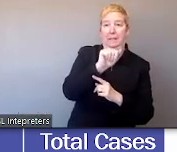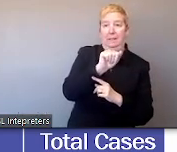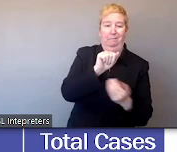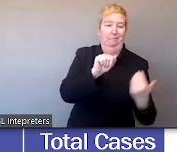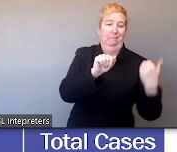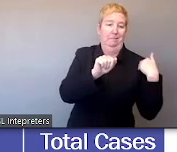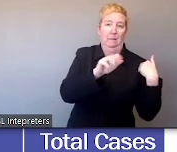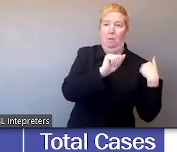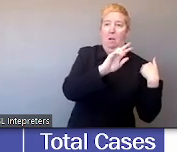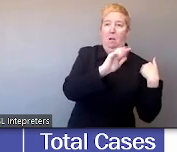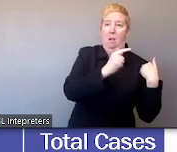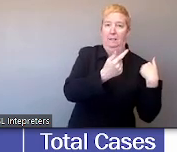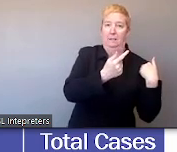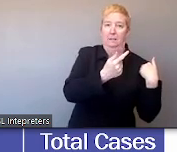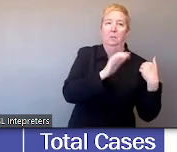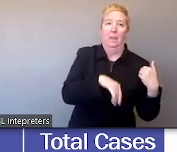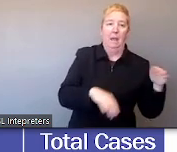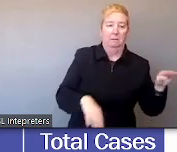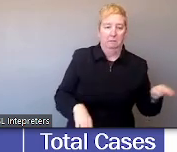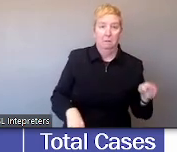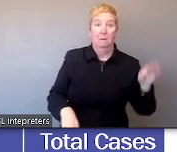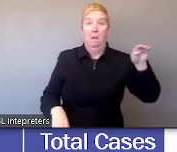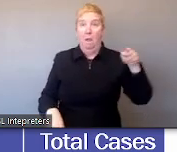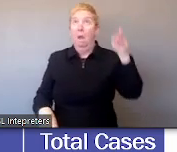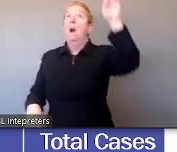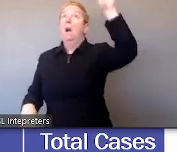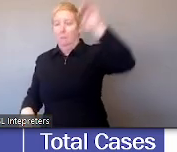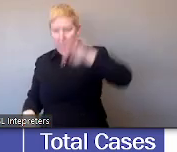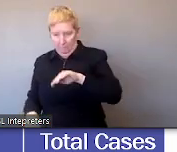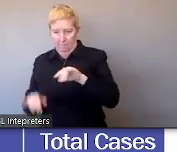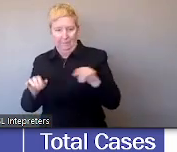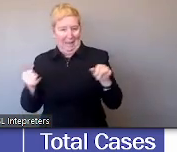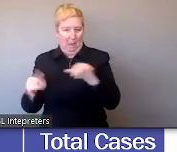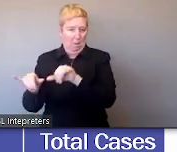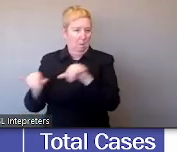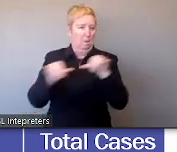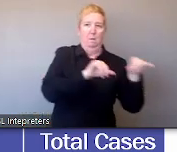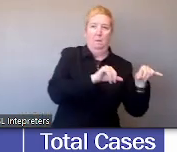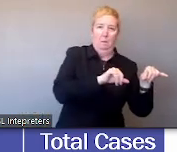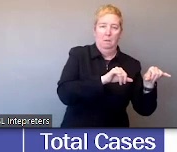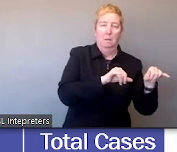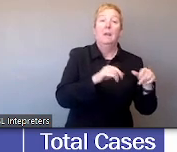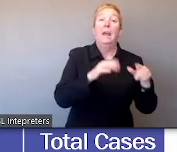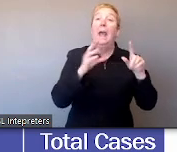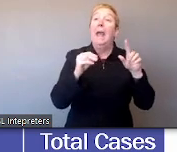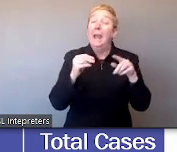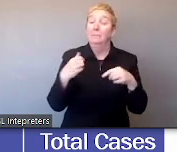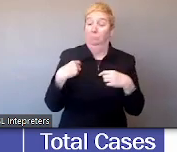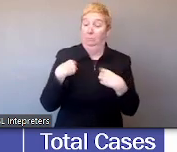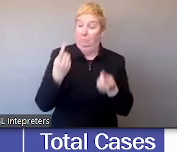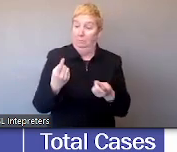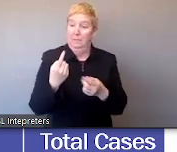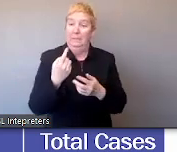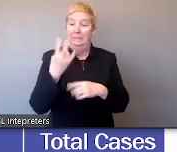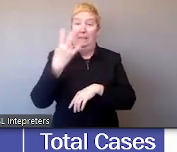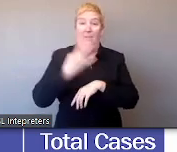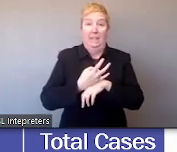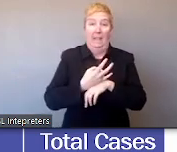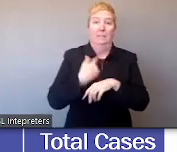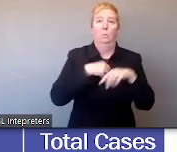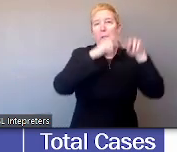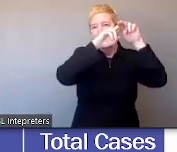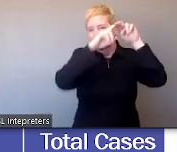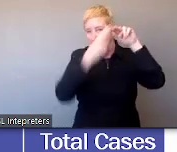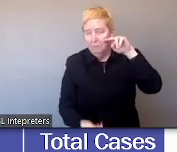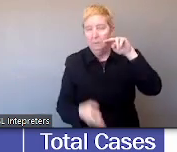right as we were entering it. And so that's good news. And our case counts have dropped by more than 50% just in the past 7 days